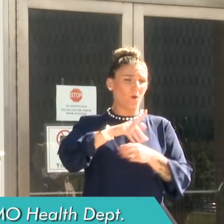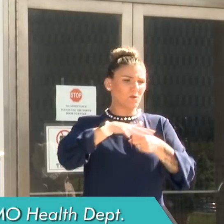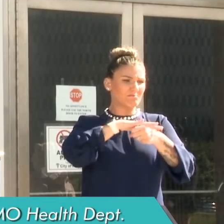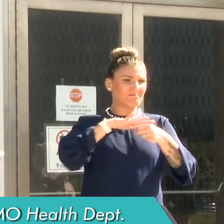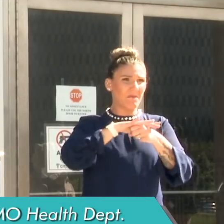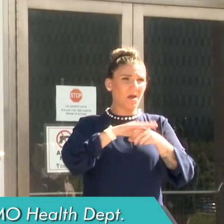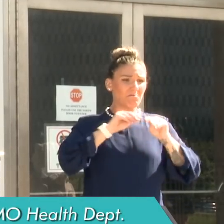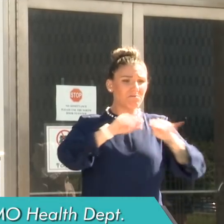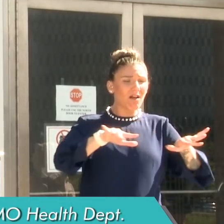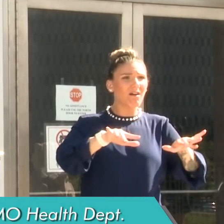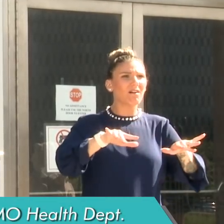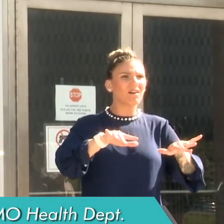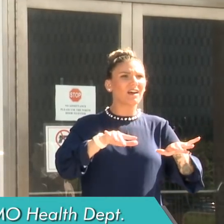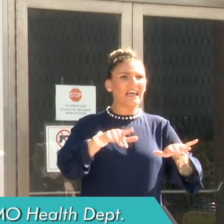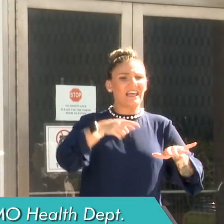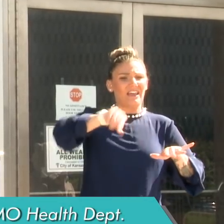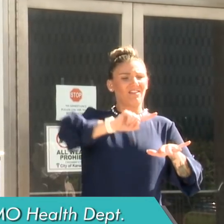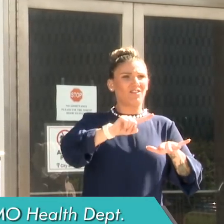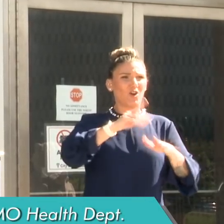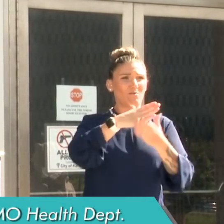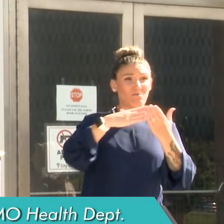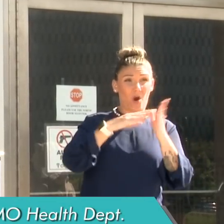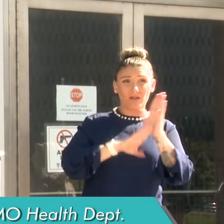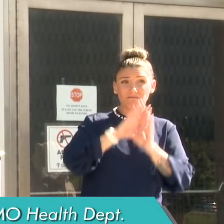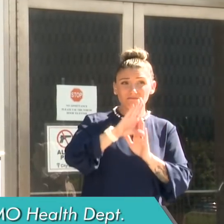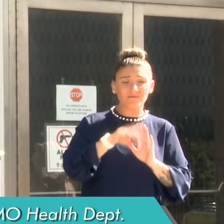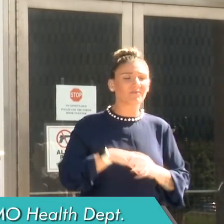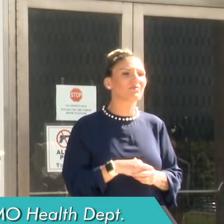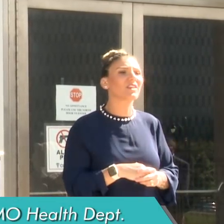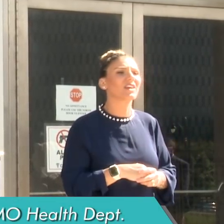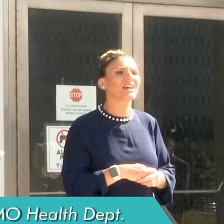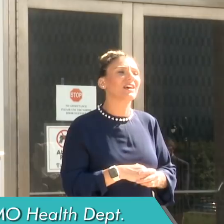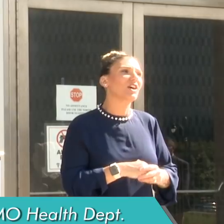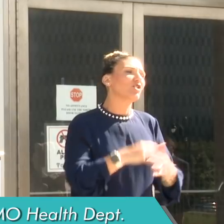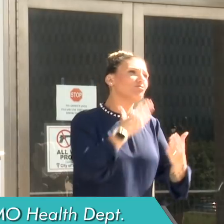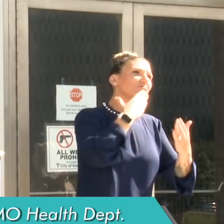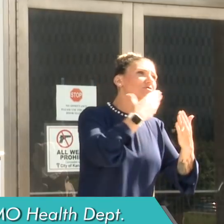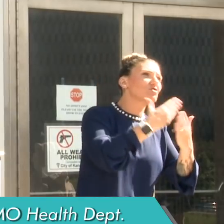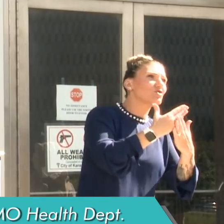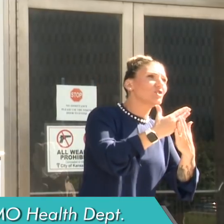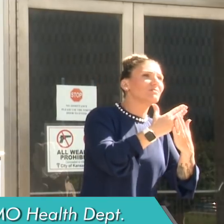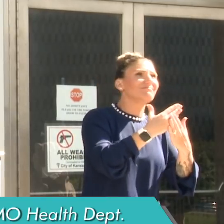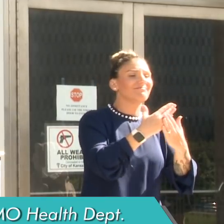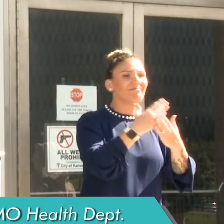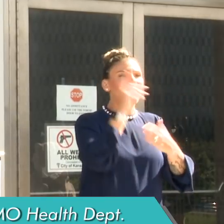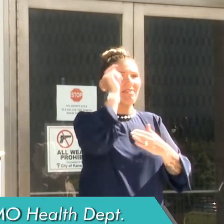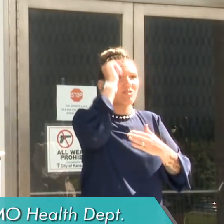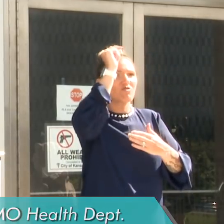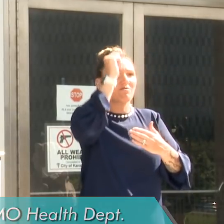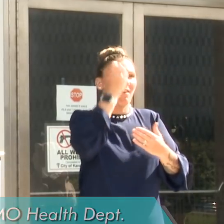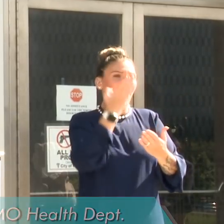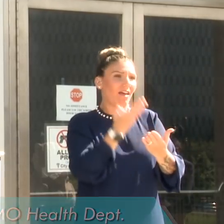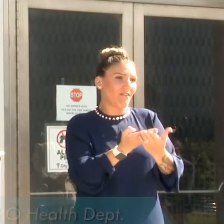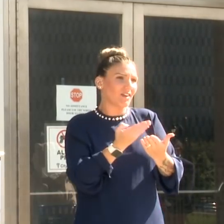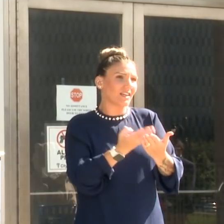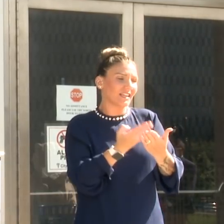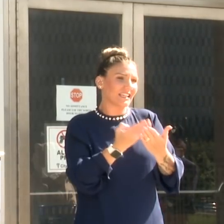the source of the spike? There is good theoretical evidence that that may be the